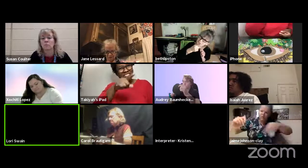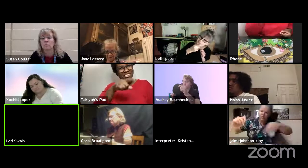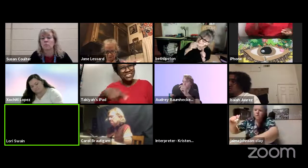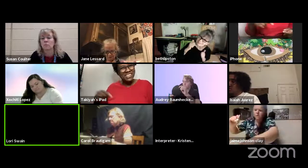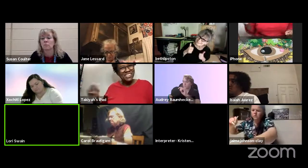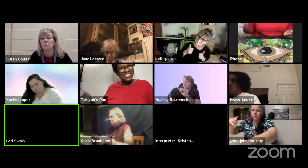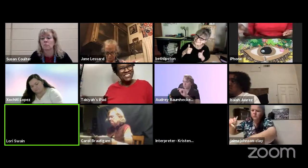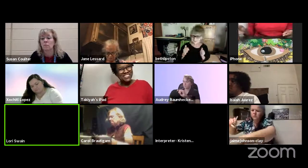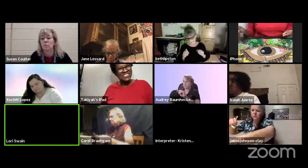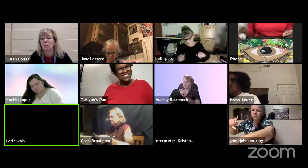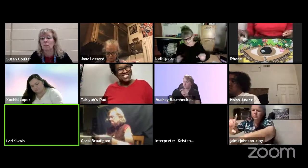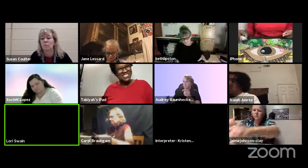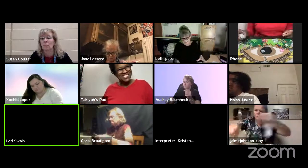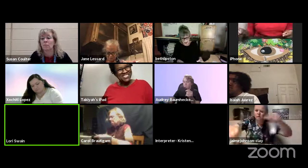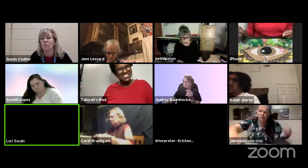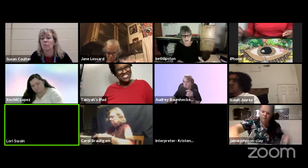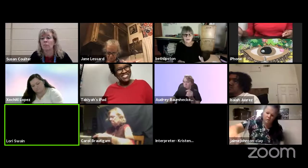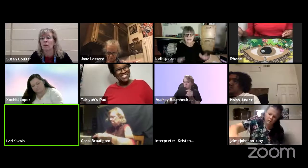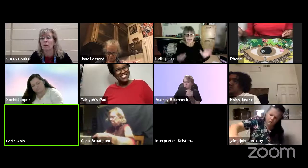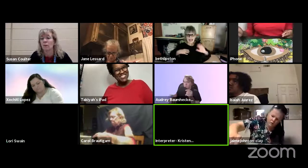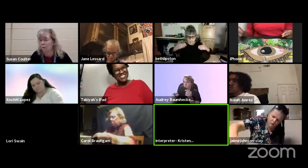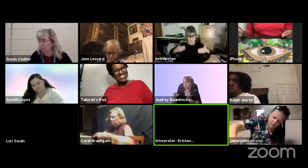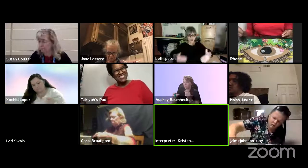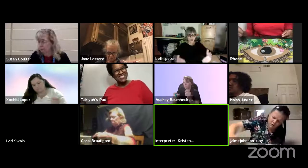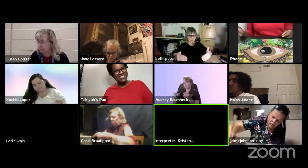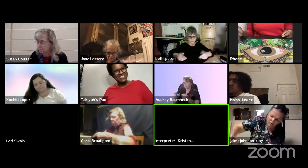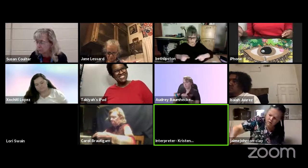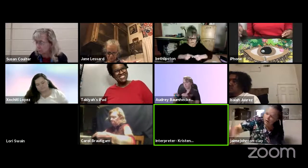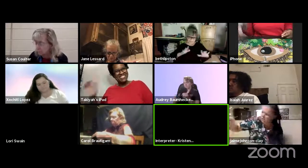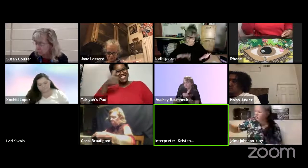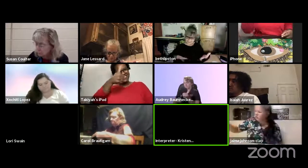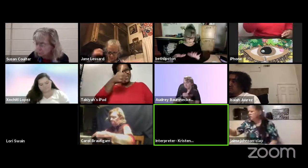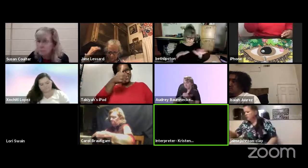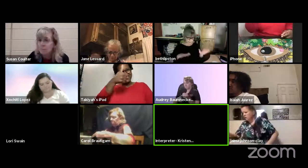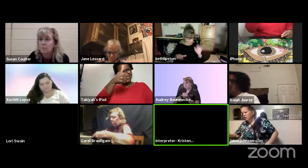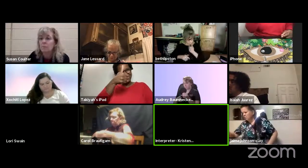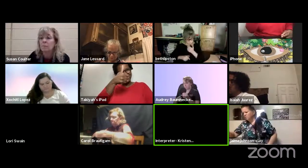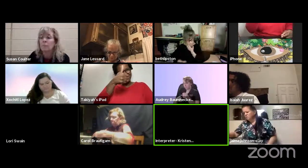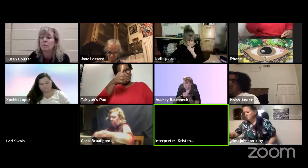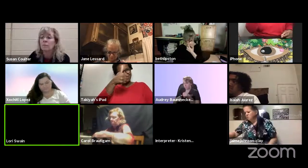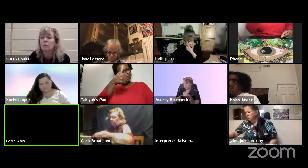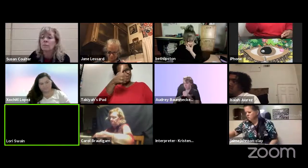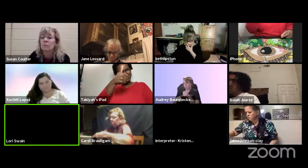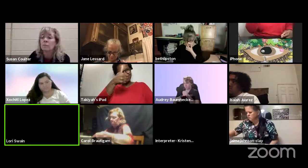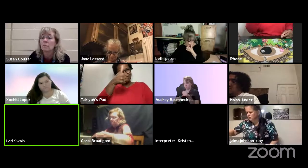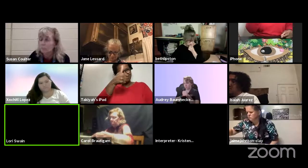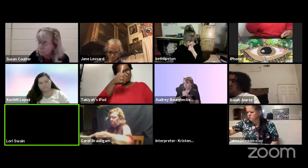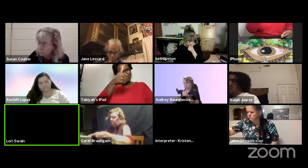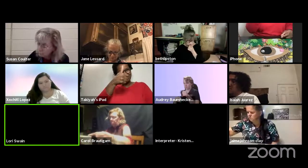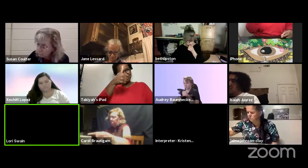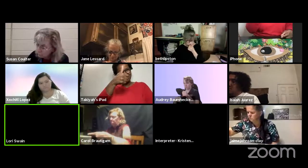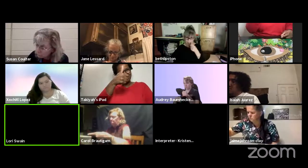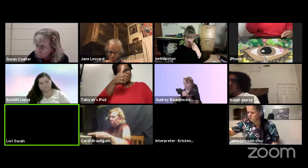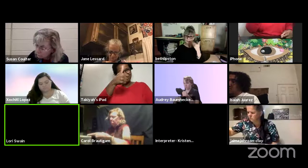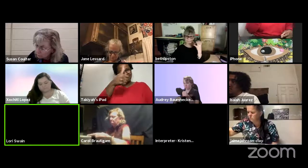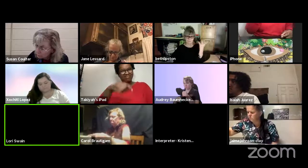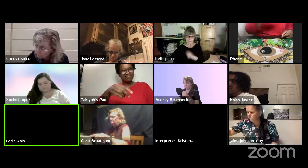it's so You, nice to meet you. you too, Beth. All right, so I'm going to go ahead and continue with my project here. Keep